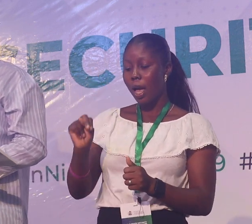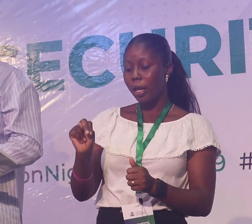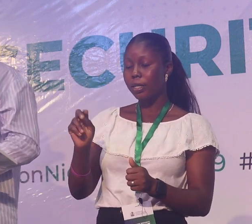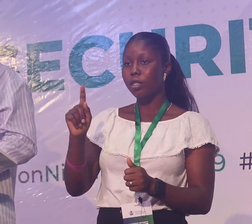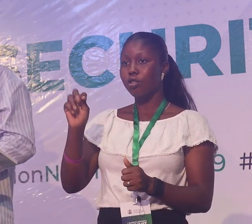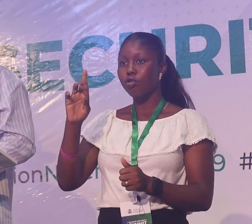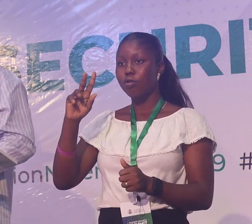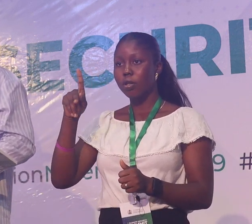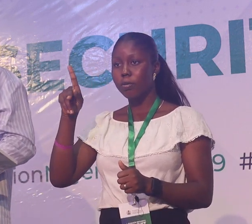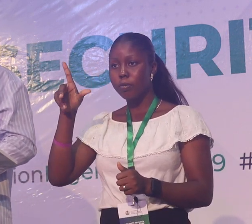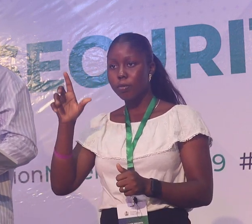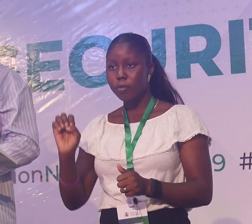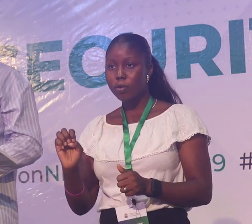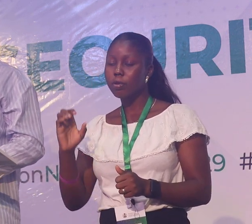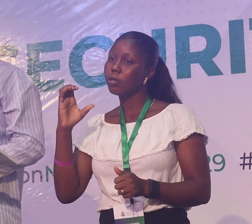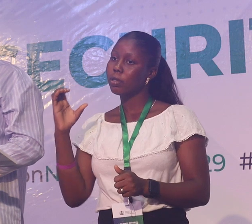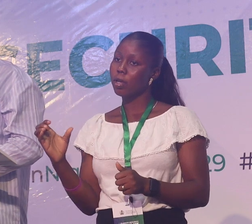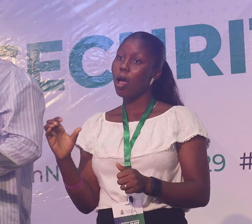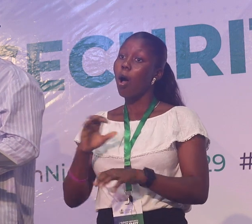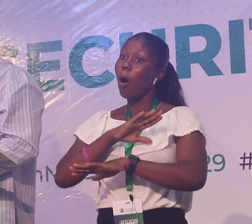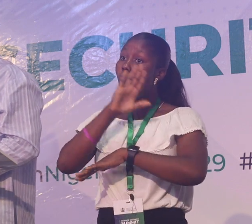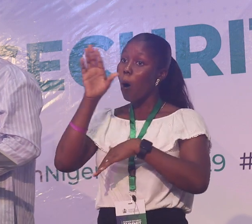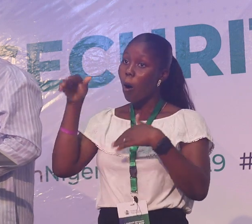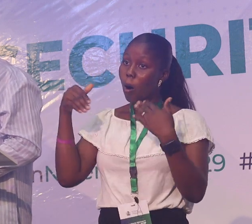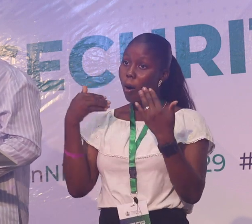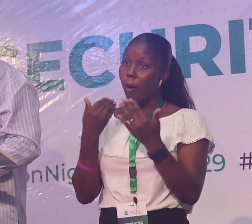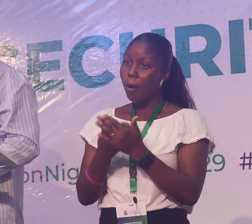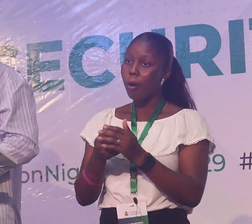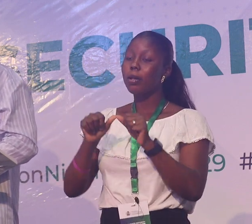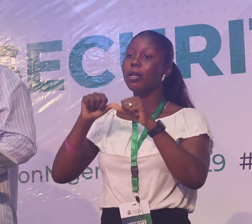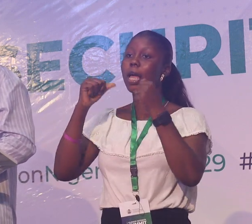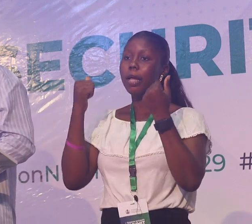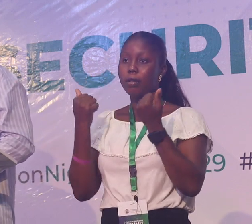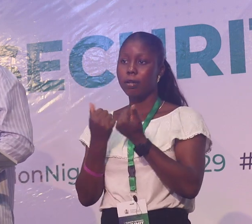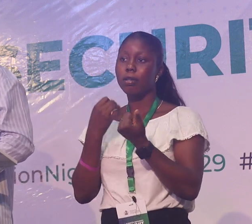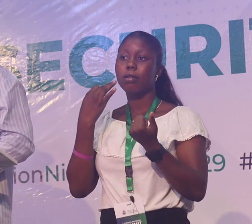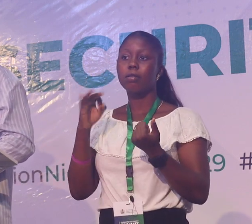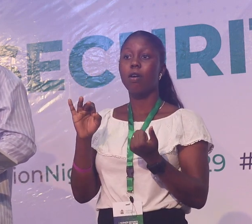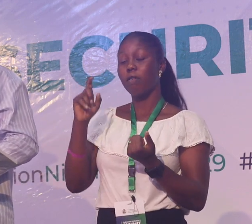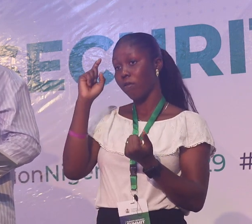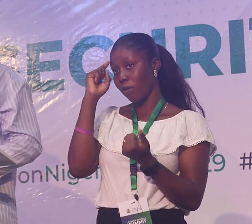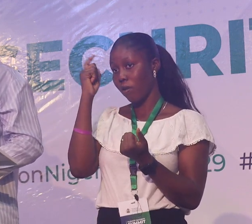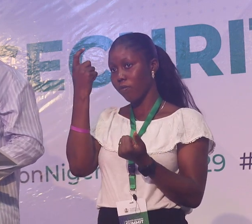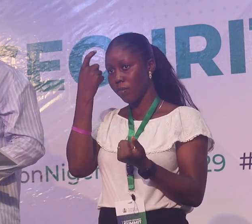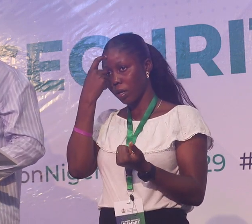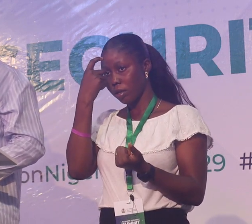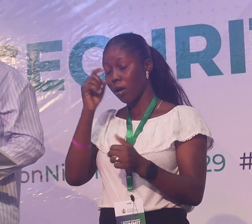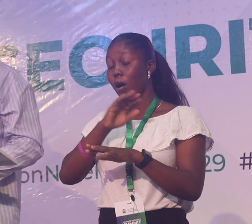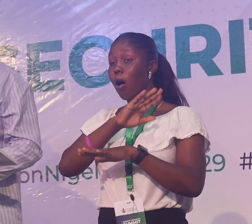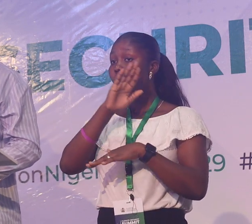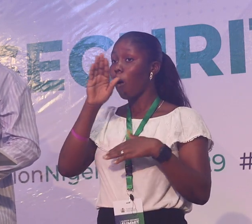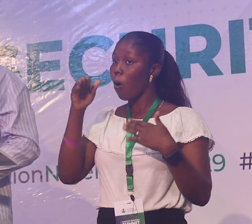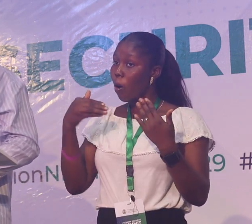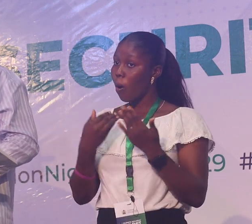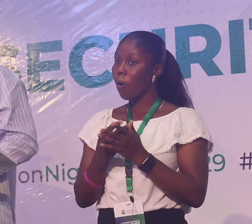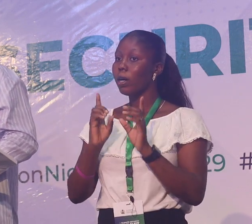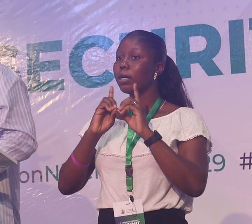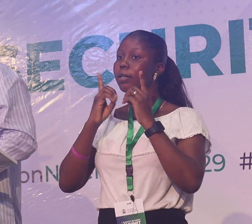And so all agencies of government, all departments of